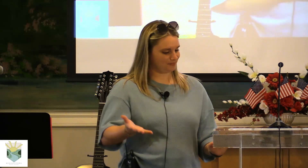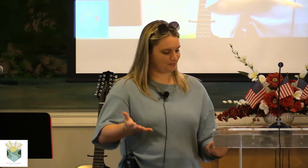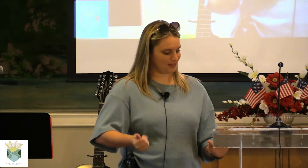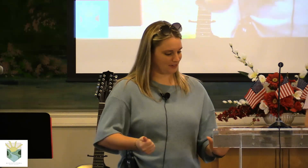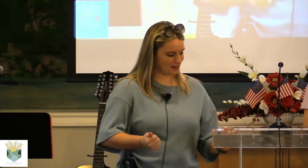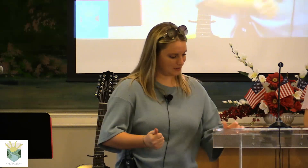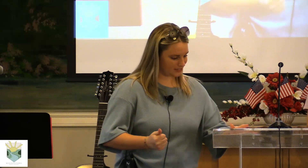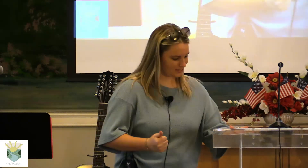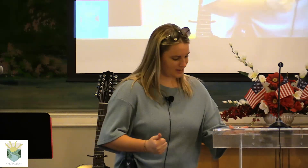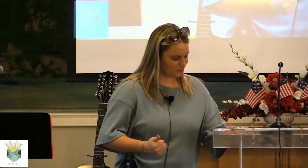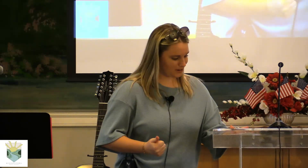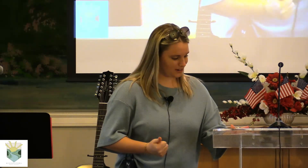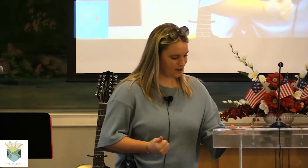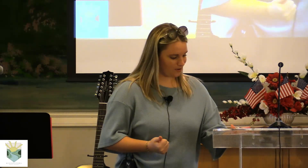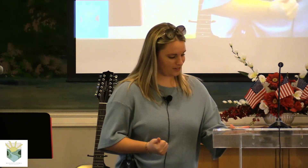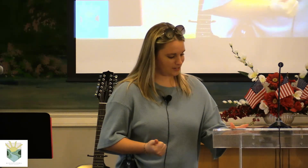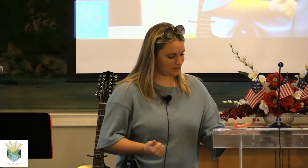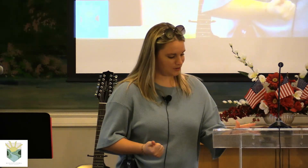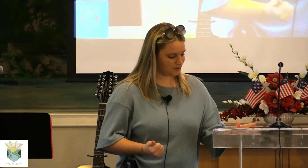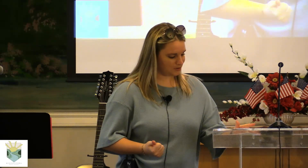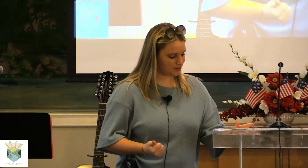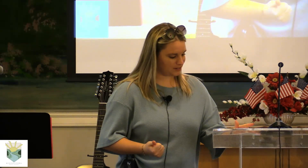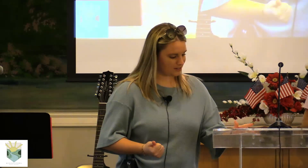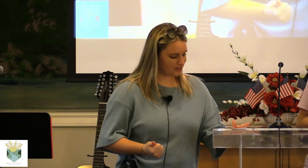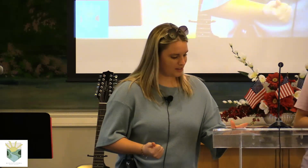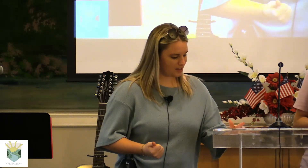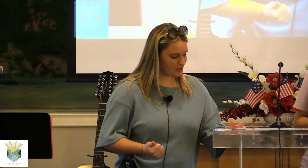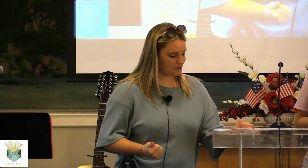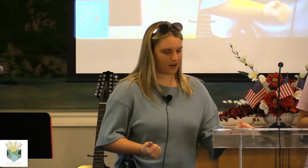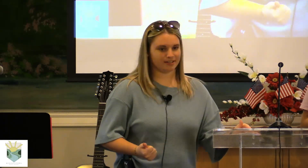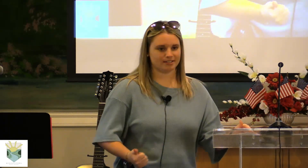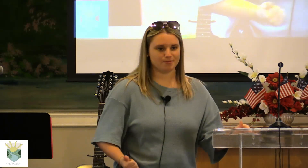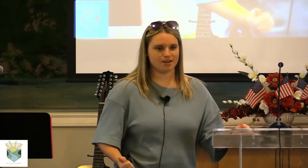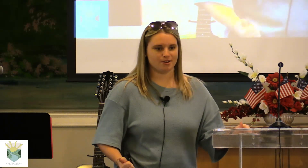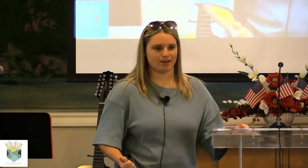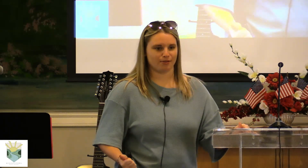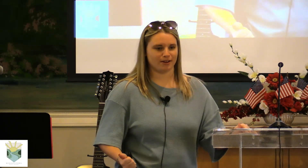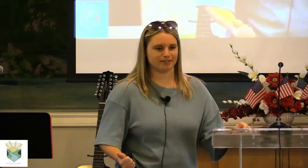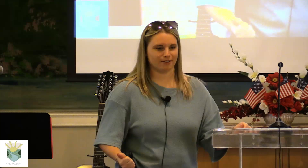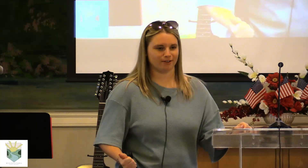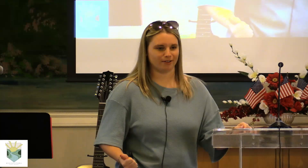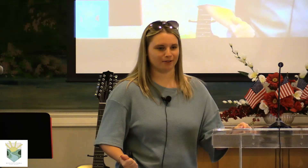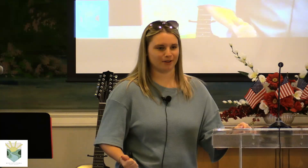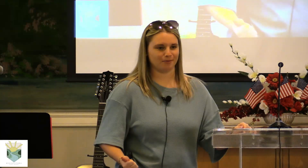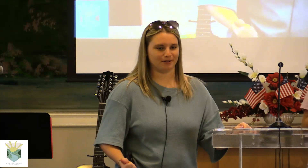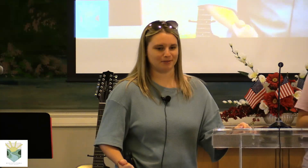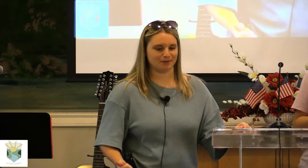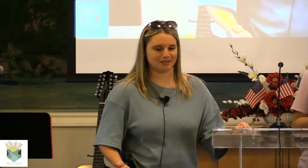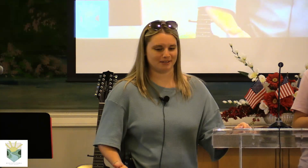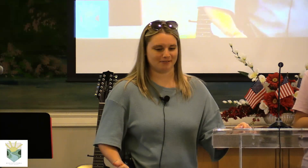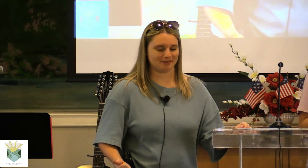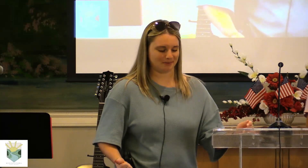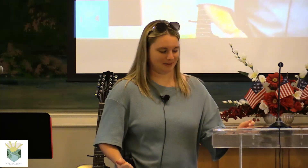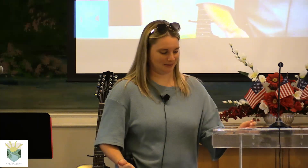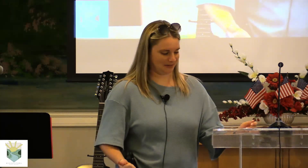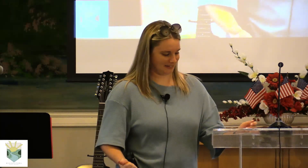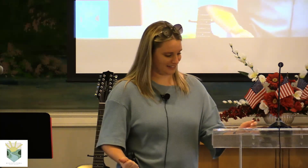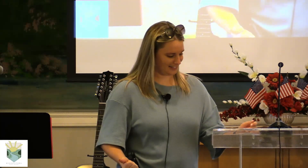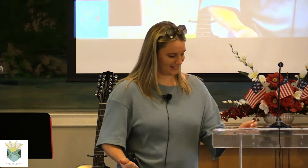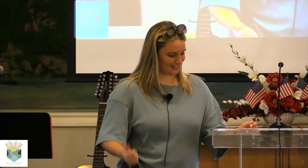whatever your name is, we're going to go on to hello, nice to meet you. I don't think I taught y'all hello, but it's pretty self-explanatory.